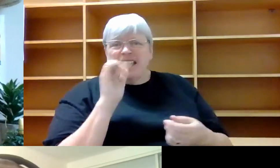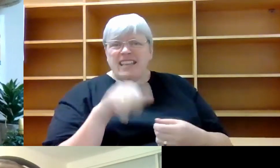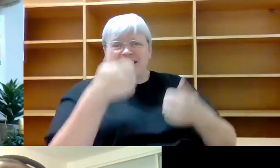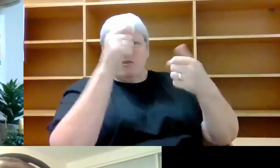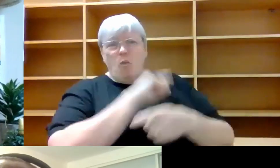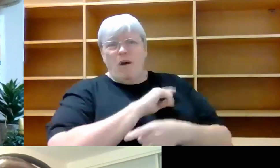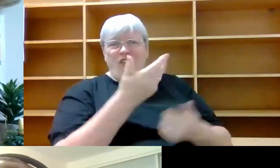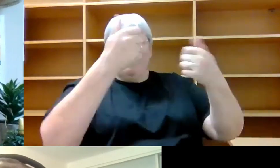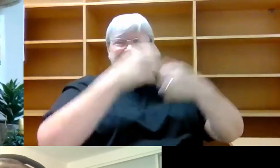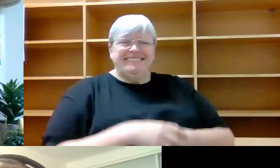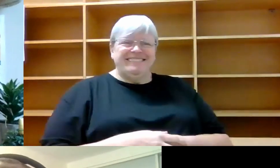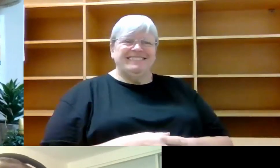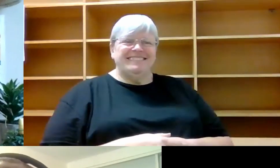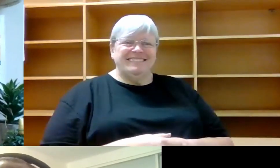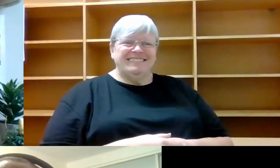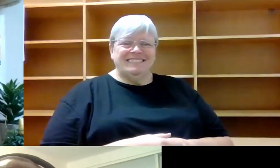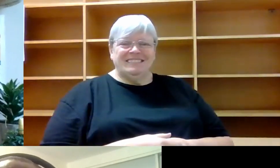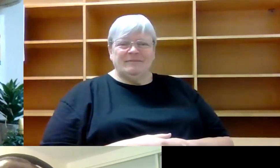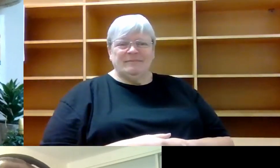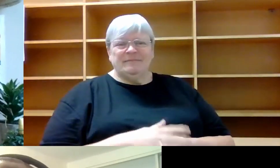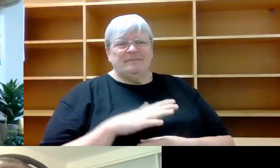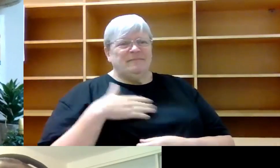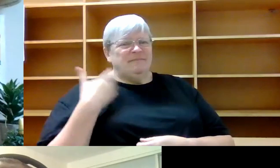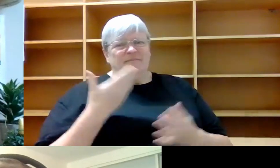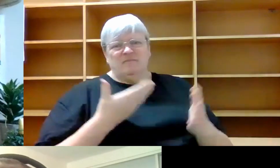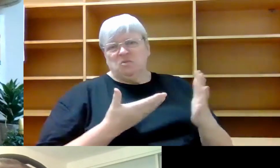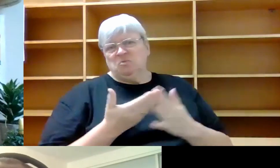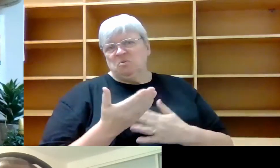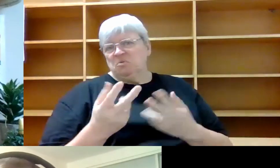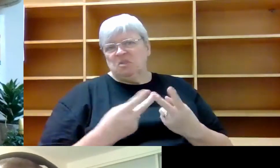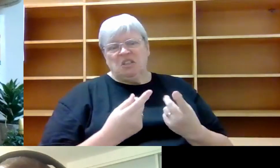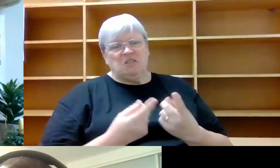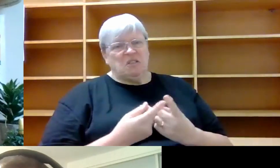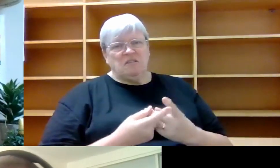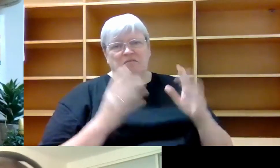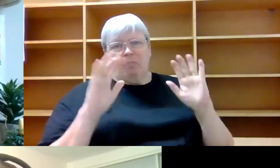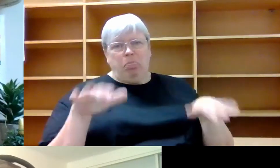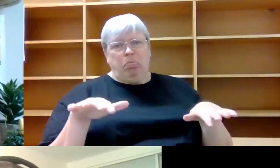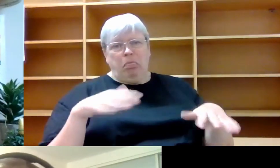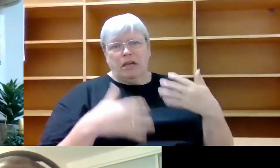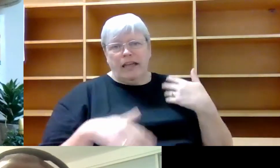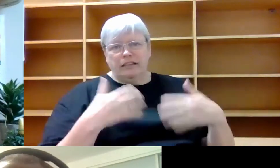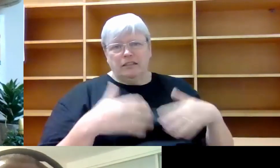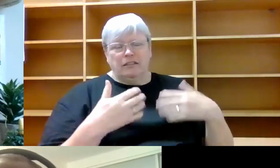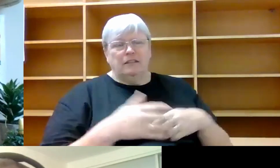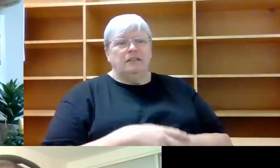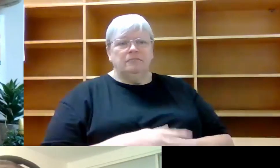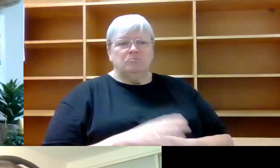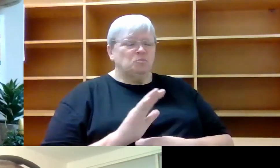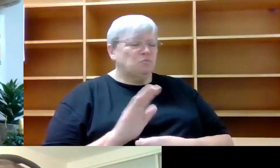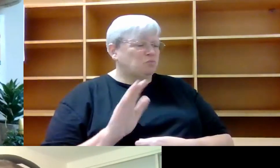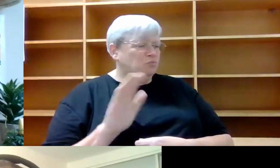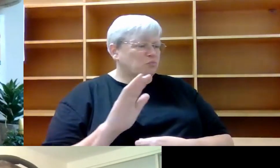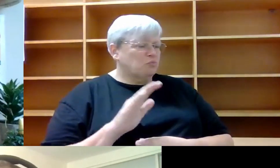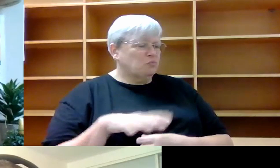not? That probably, yeah, you don't want to go through all the rest of the kind of, Yeah, all the agonies. yeah, no, stay out